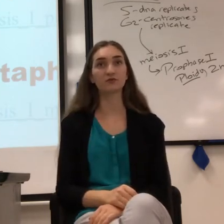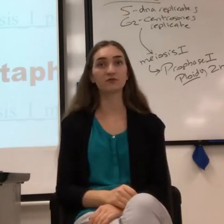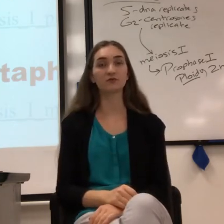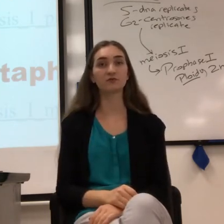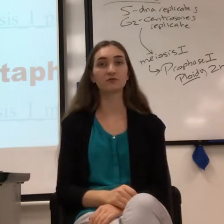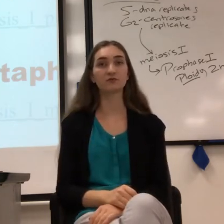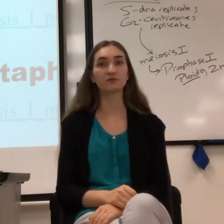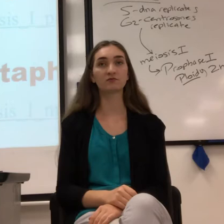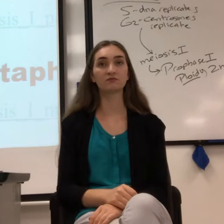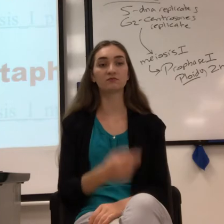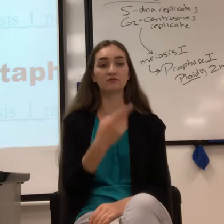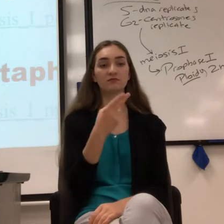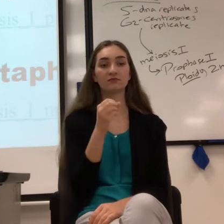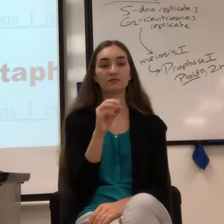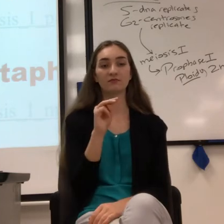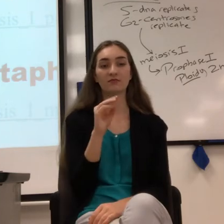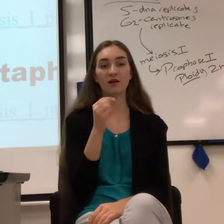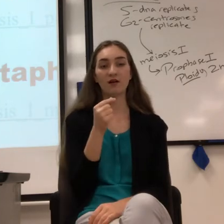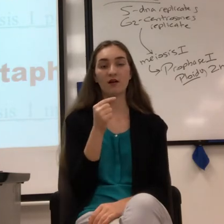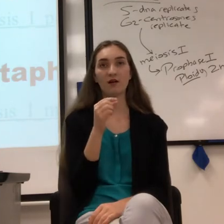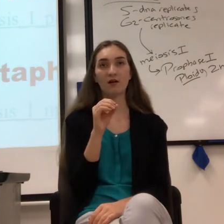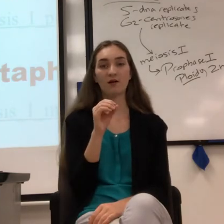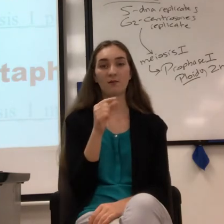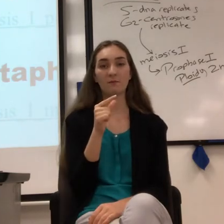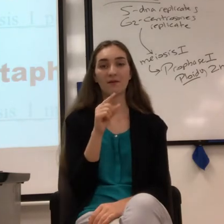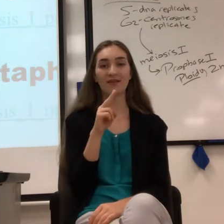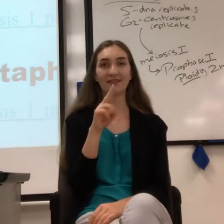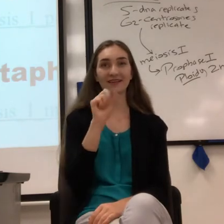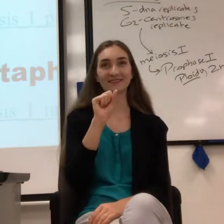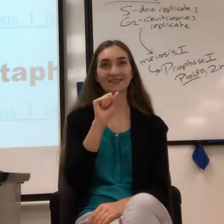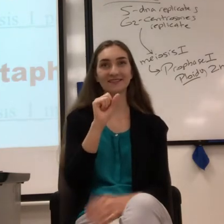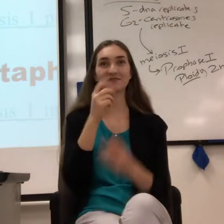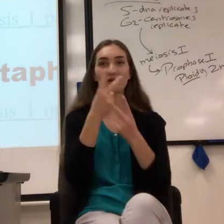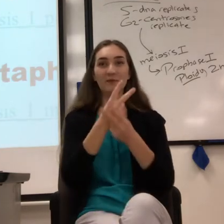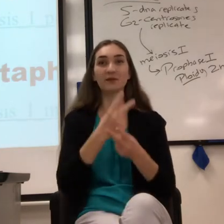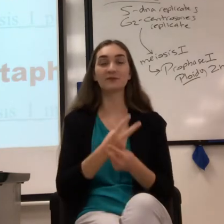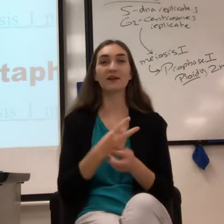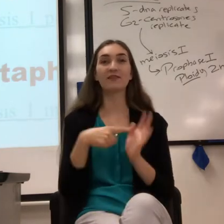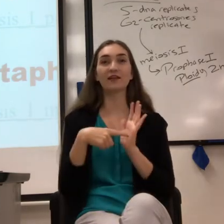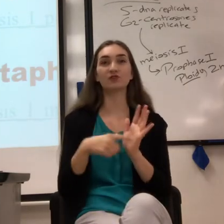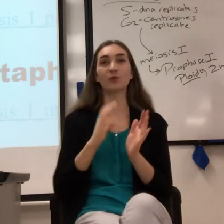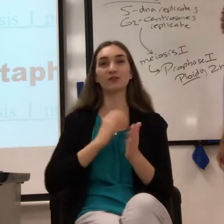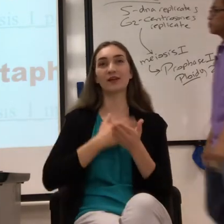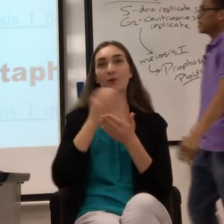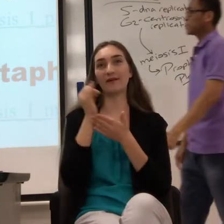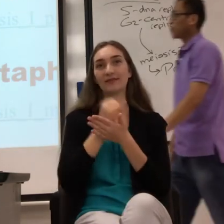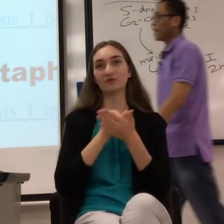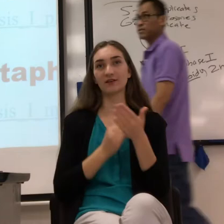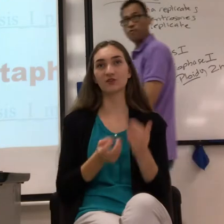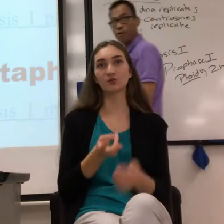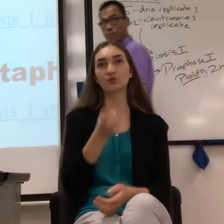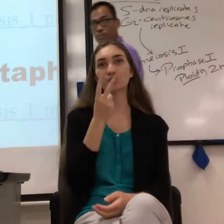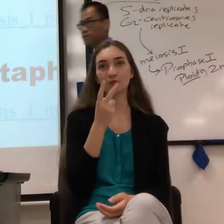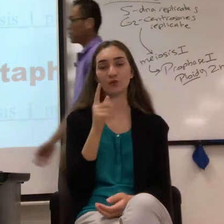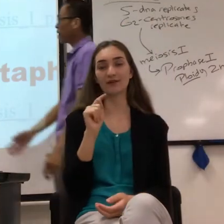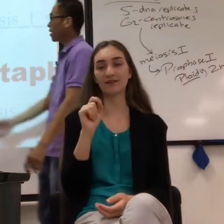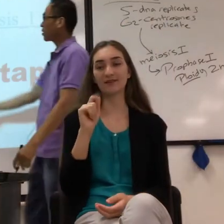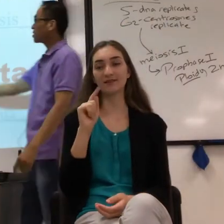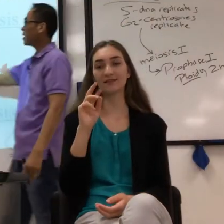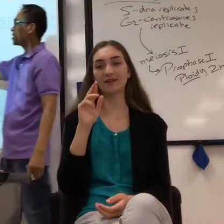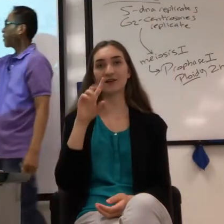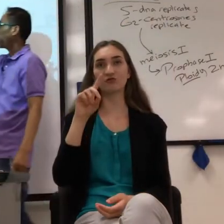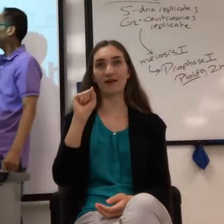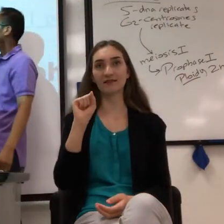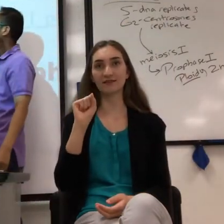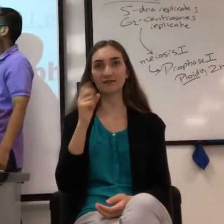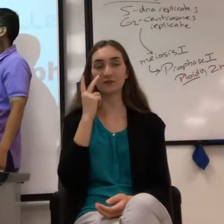They're homologous chromosomes. So they show in our illustration two tetrads form. You see that? Here's